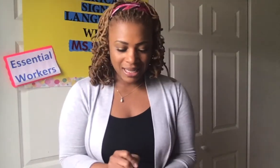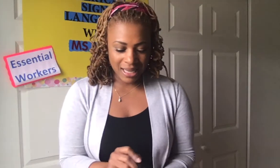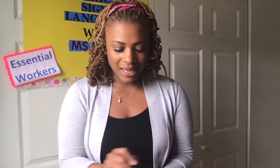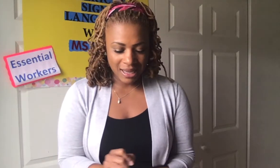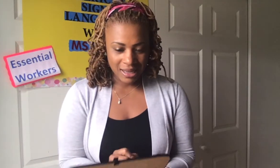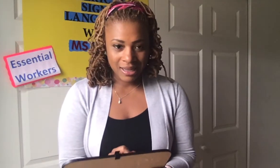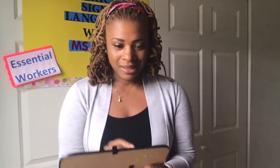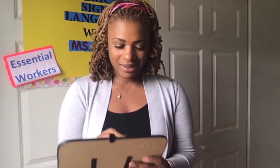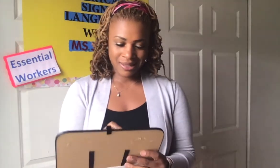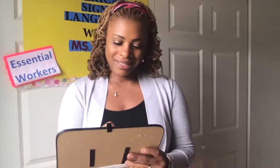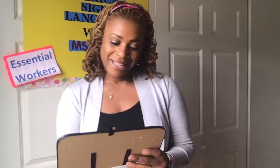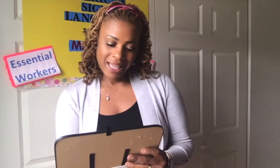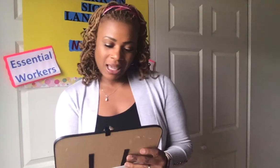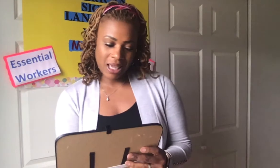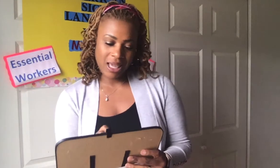D-E-A-F.